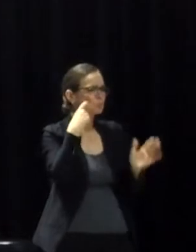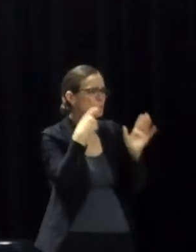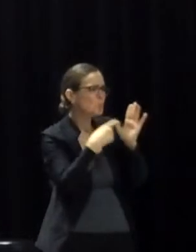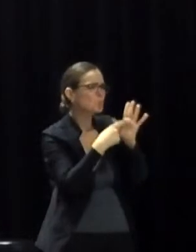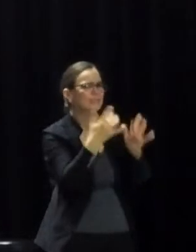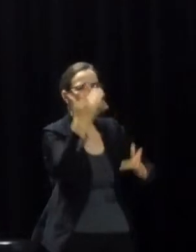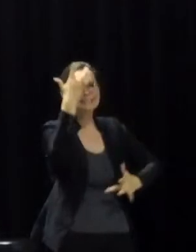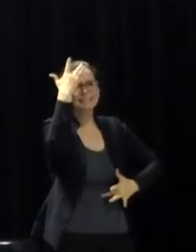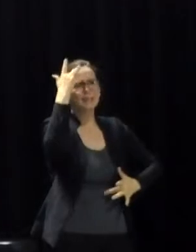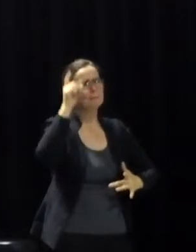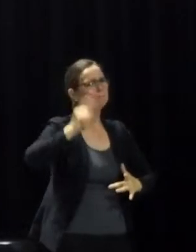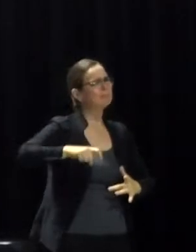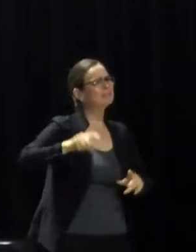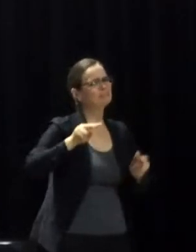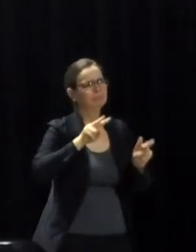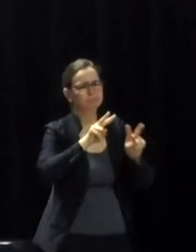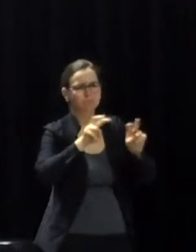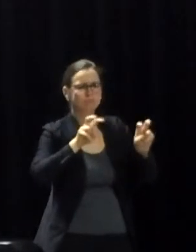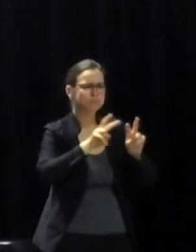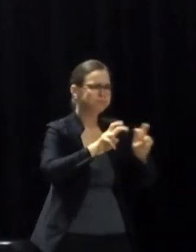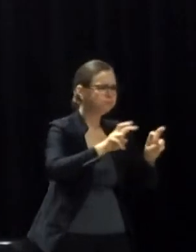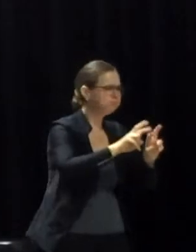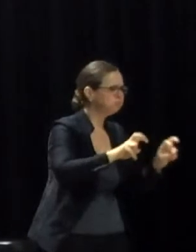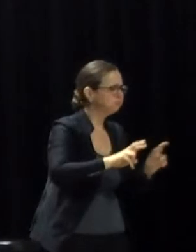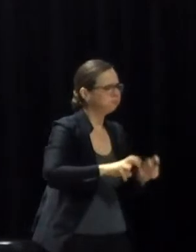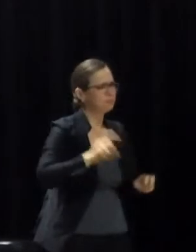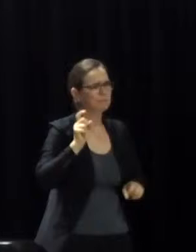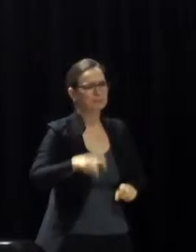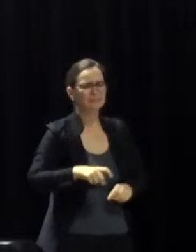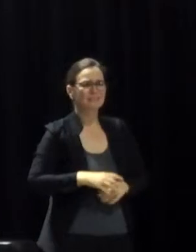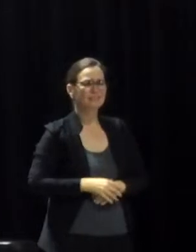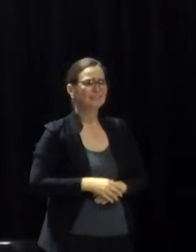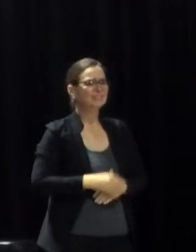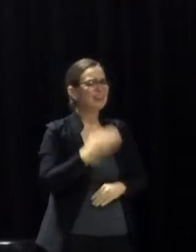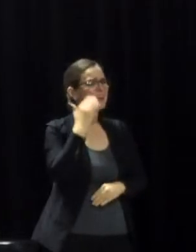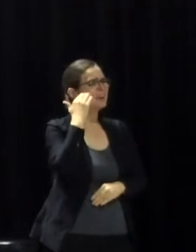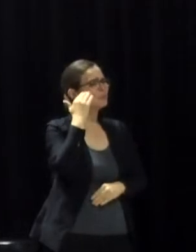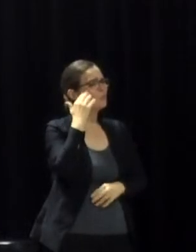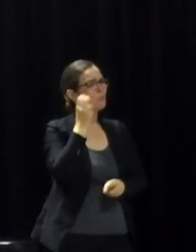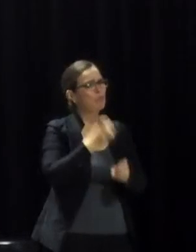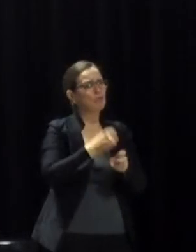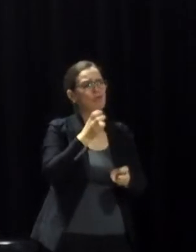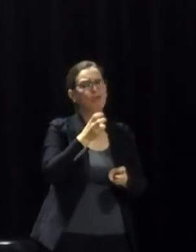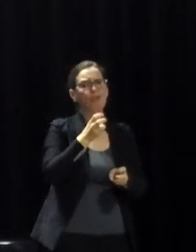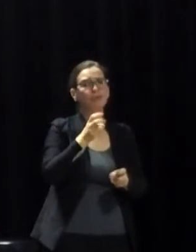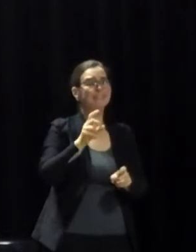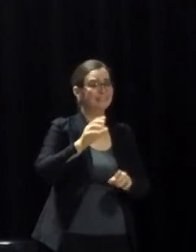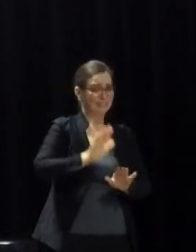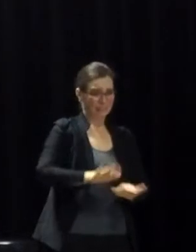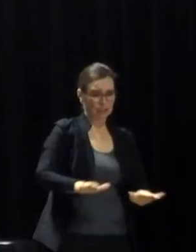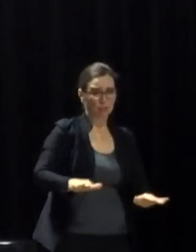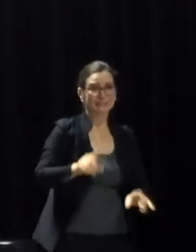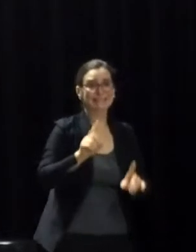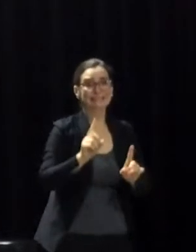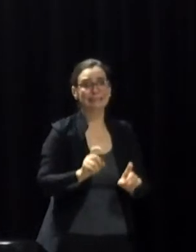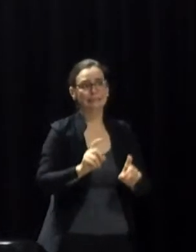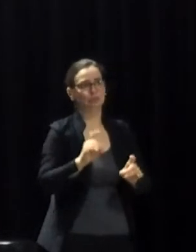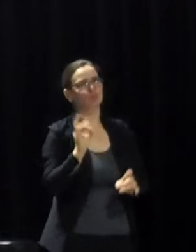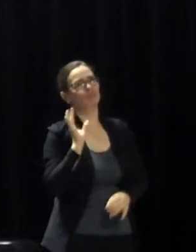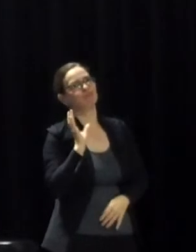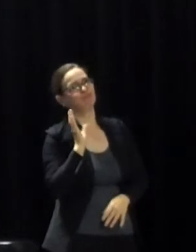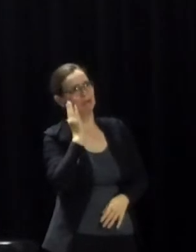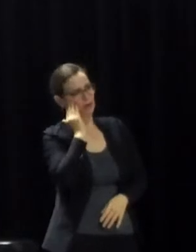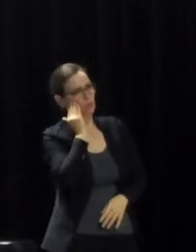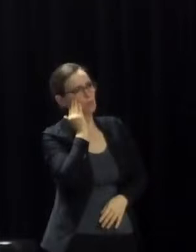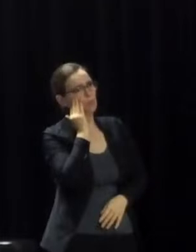how inconvenient it is to have kids that need to get a test because they have a symptom. It's happened to me 3 times, but thankfully